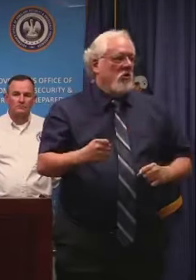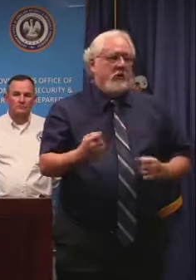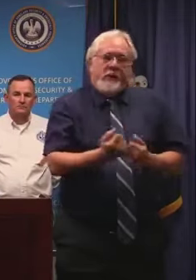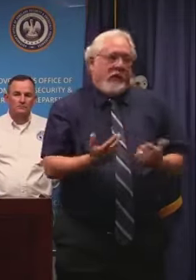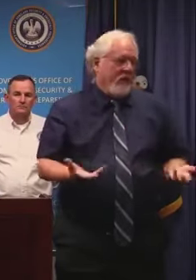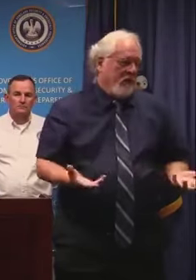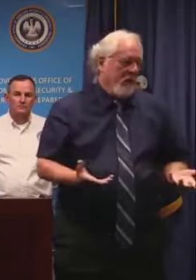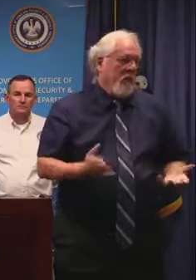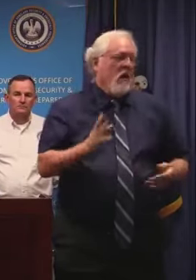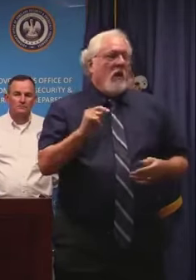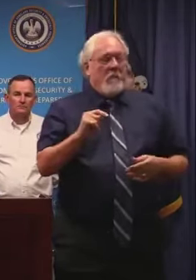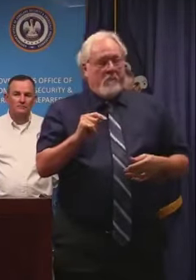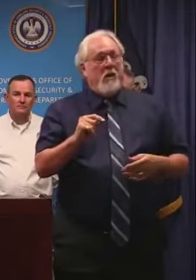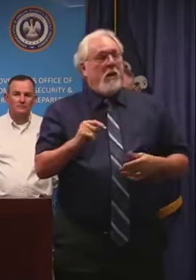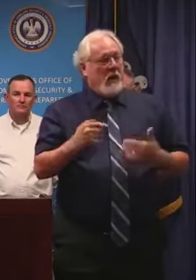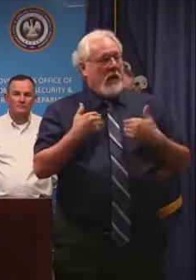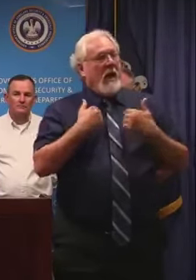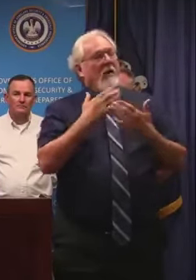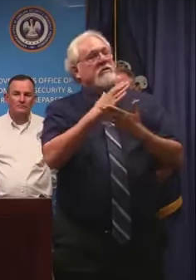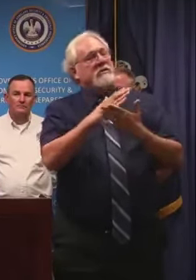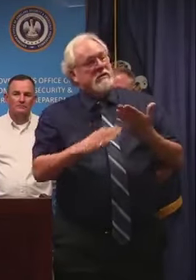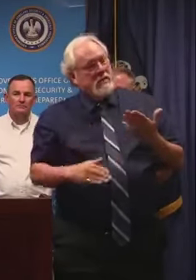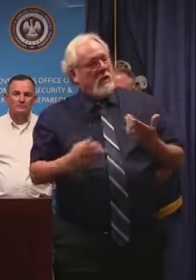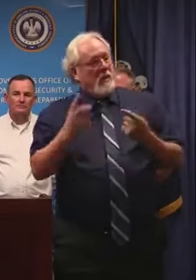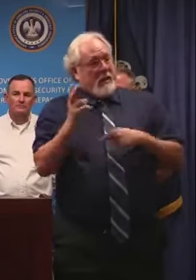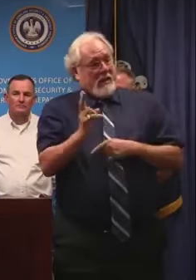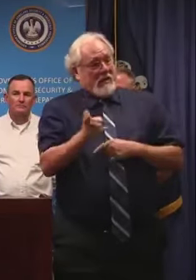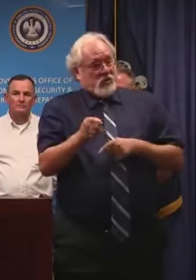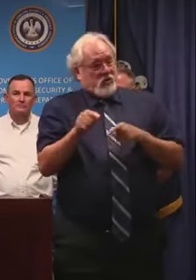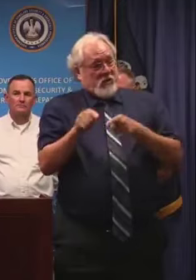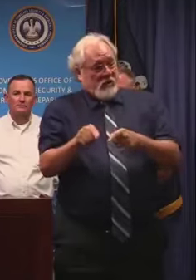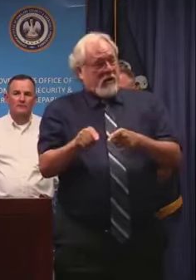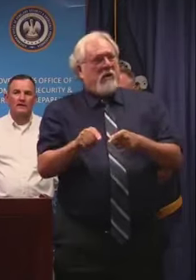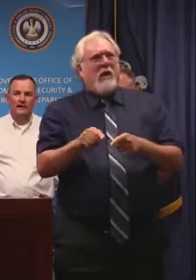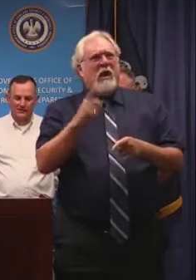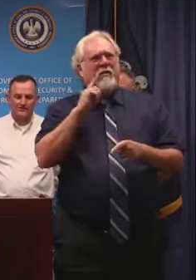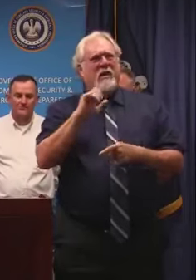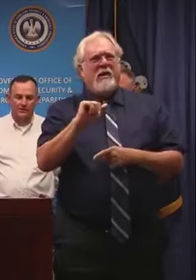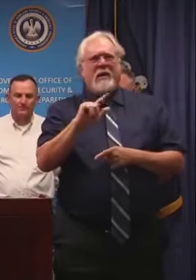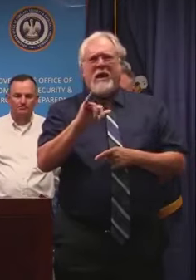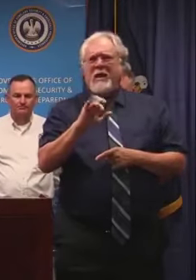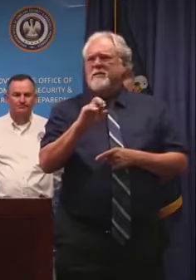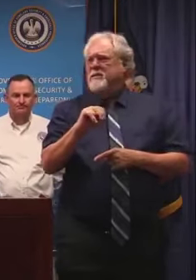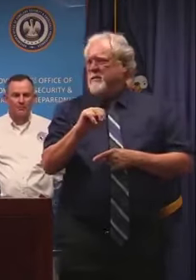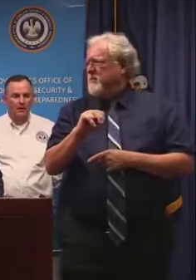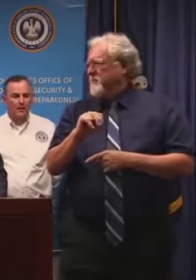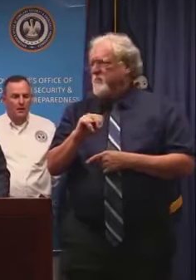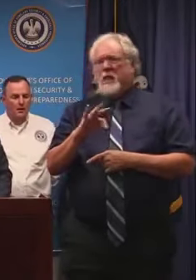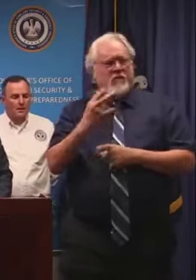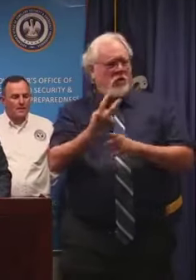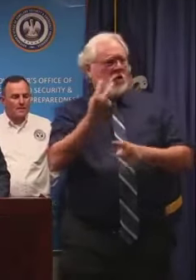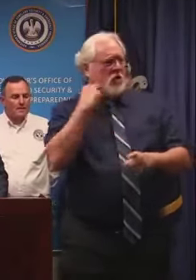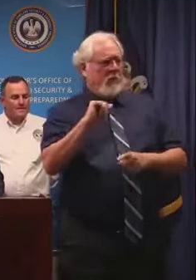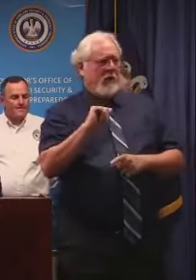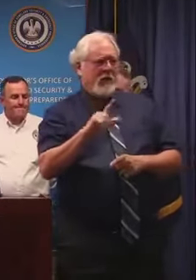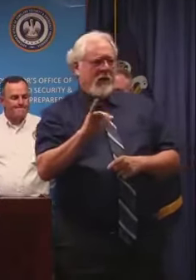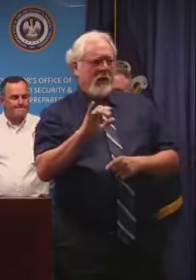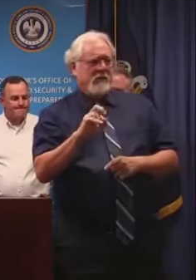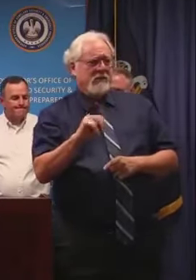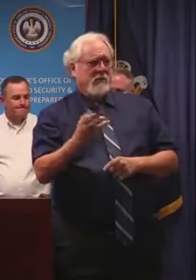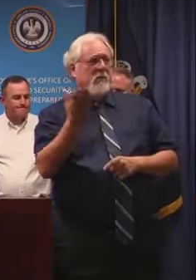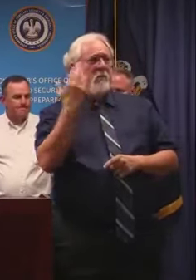that. But there is some precedent for this happening. I think it was Allison. And so if you all look back at Allison